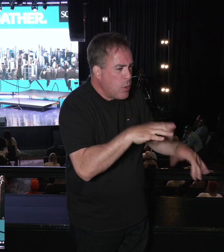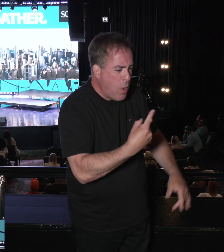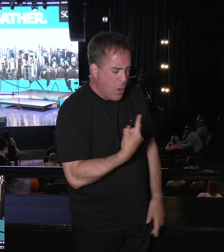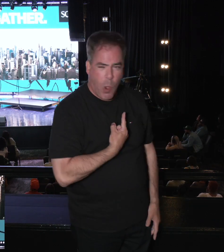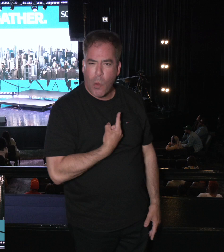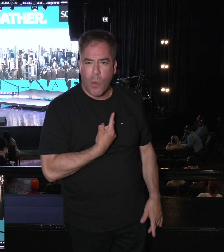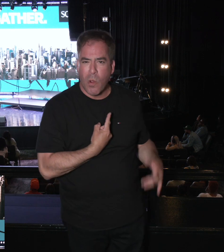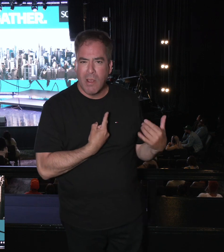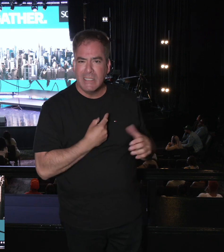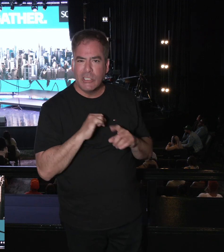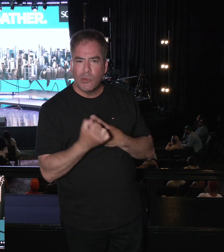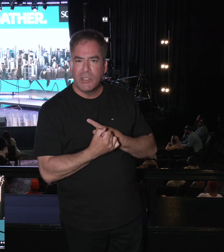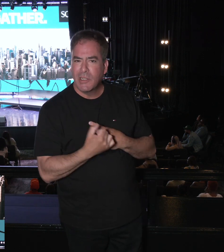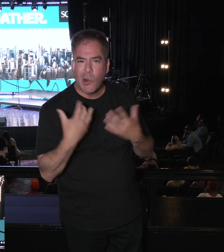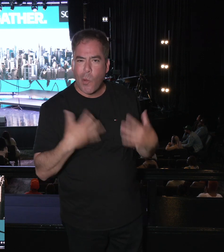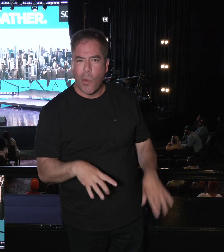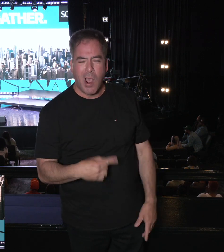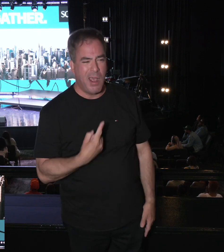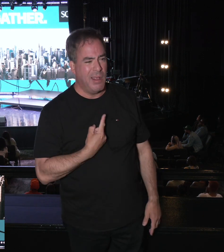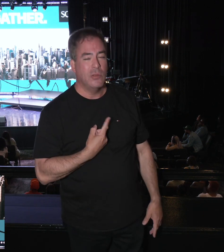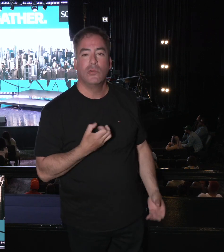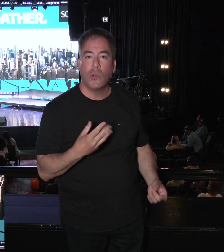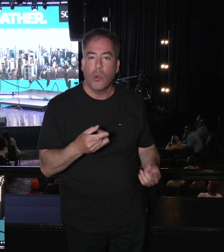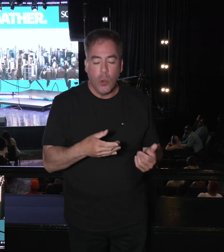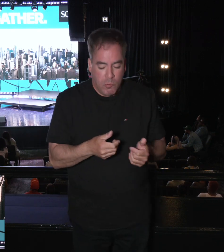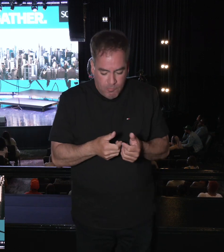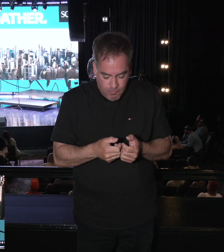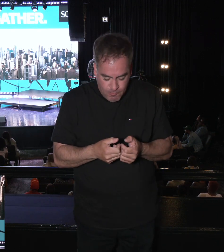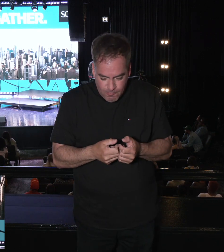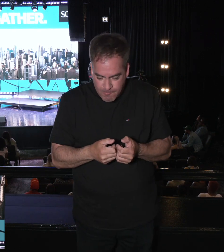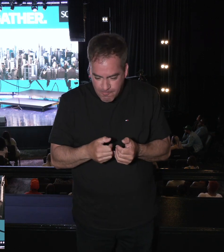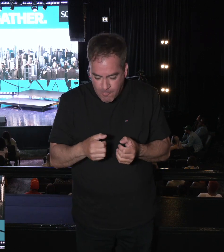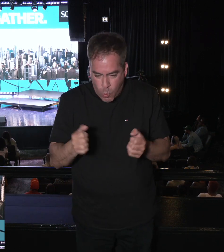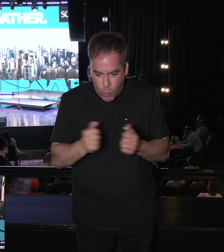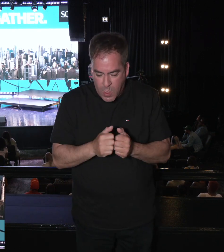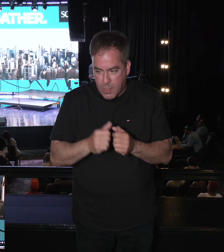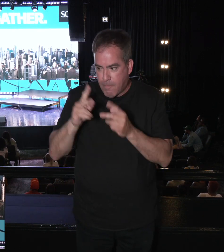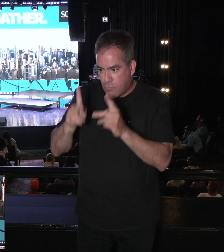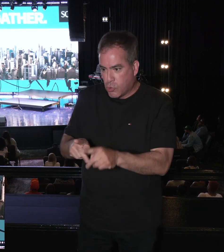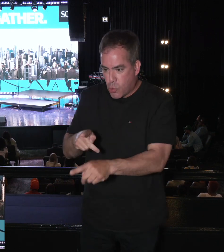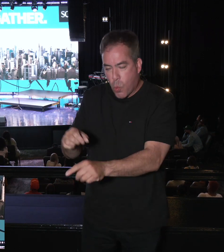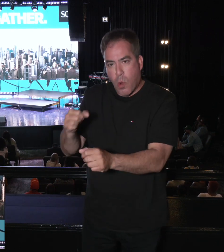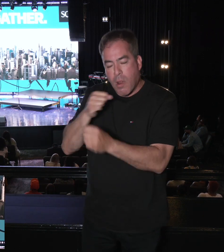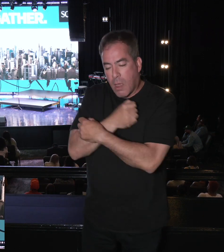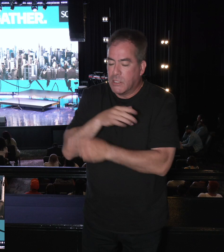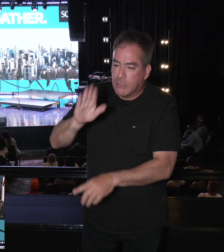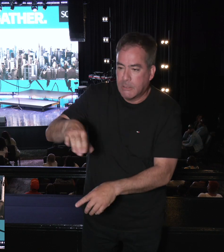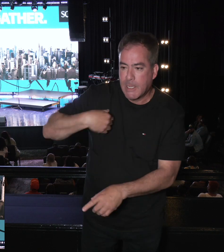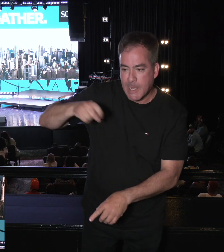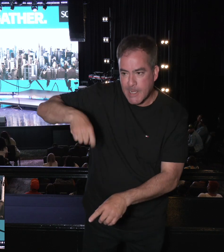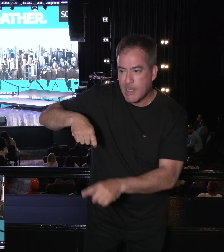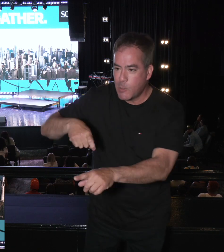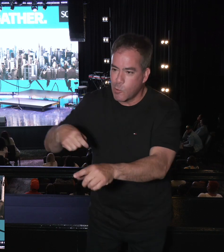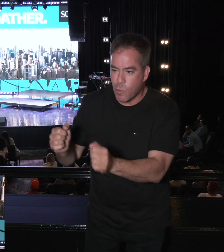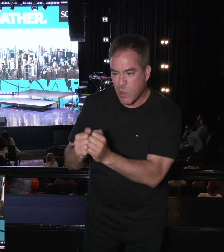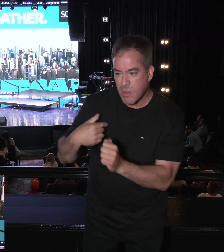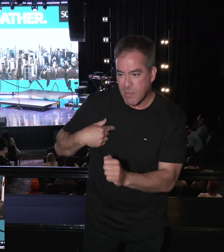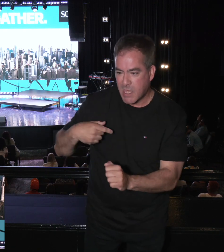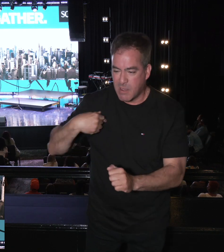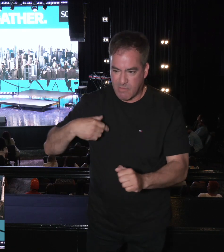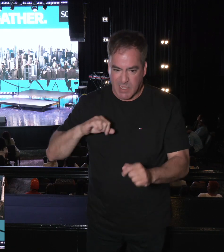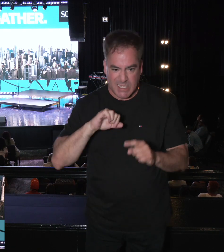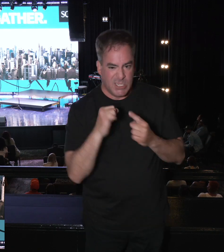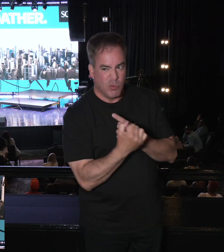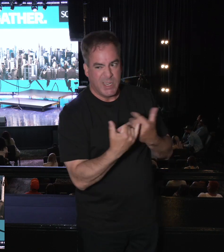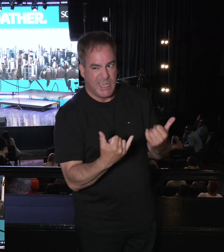be in that situation alone. Like, so you always go back to being with someone that you love. You're like, hey, I need you with me in this